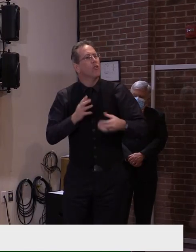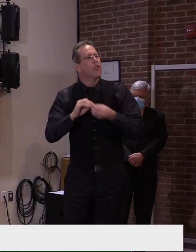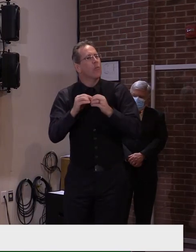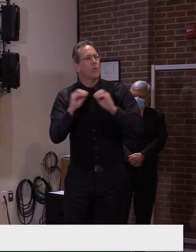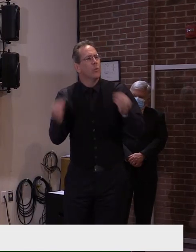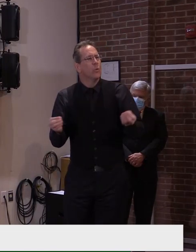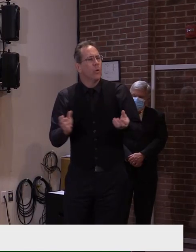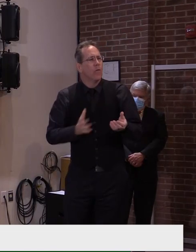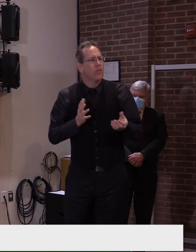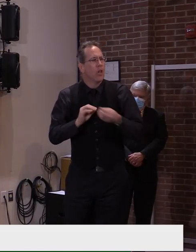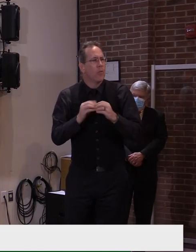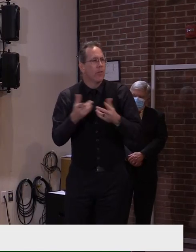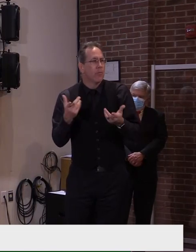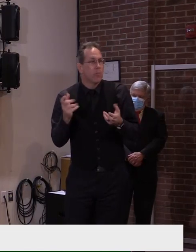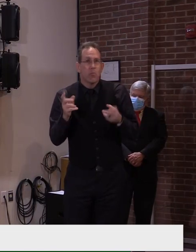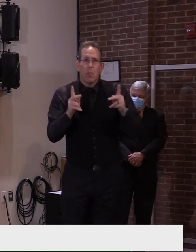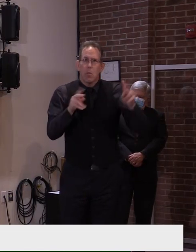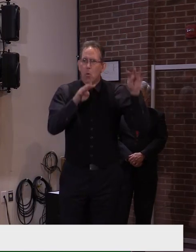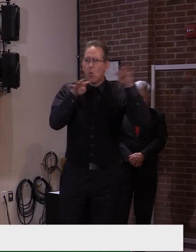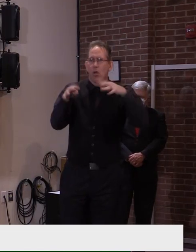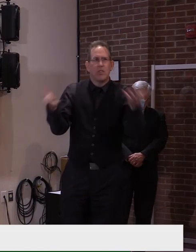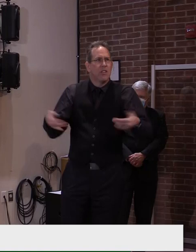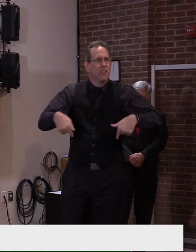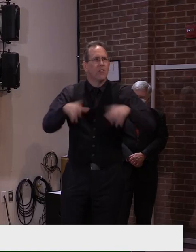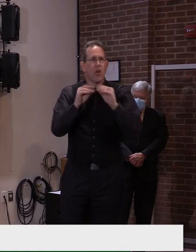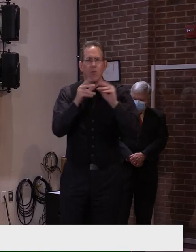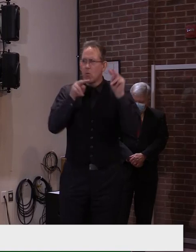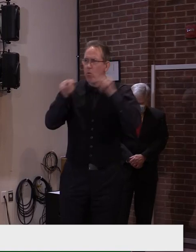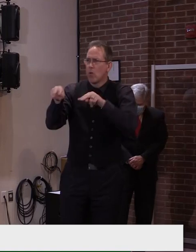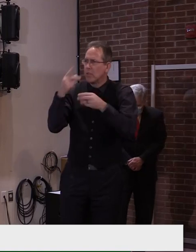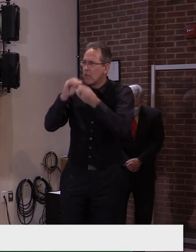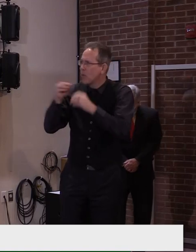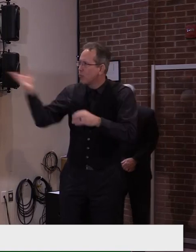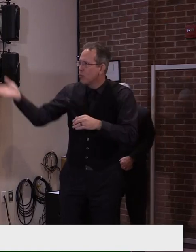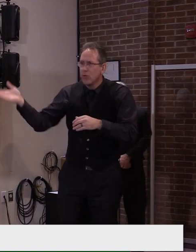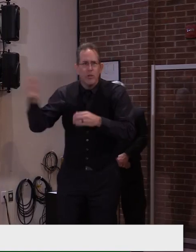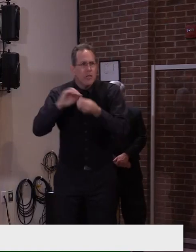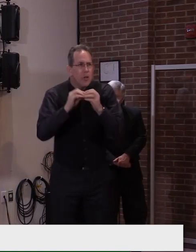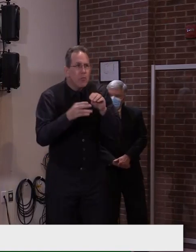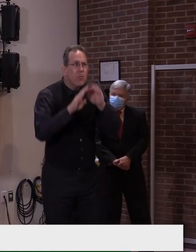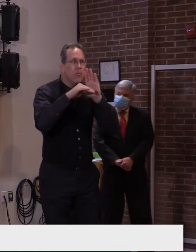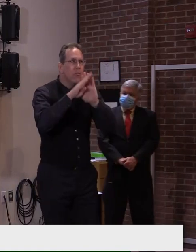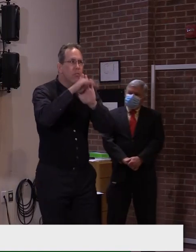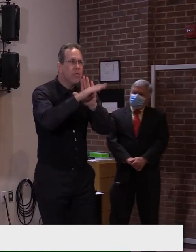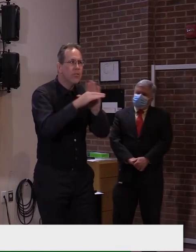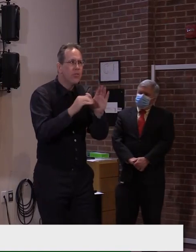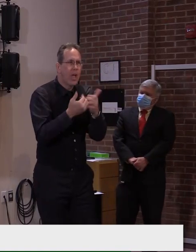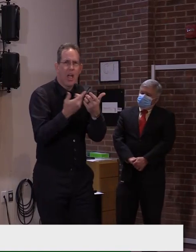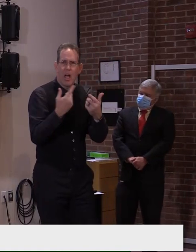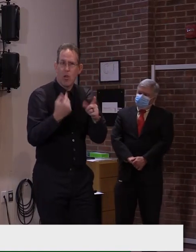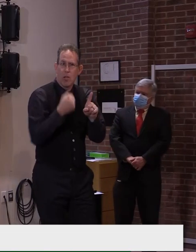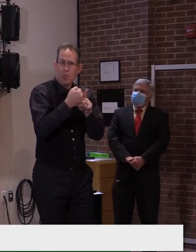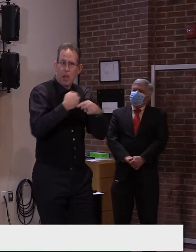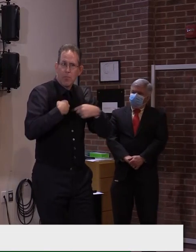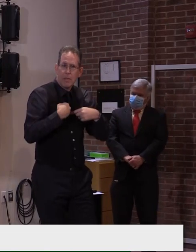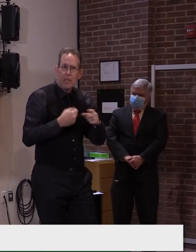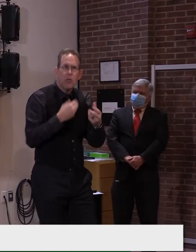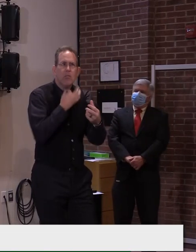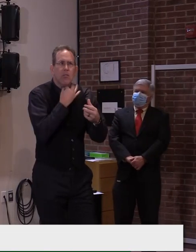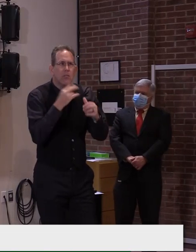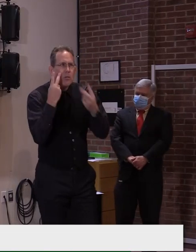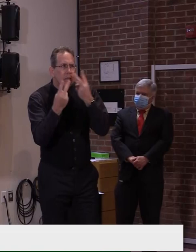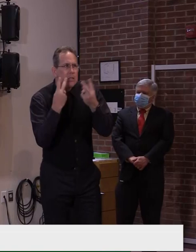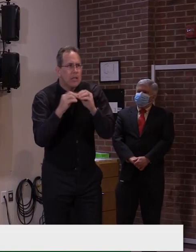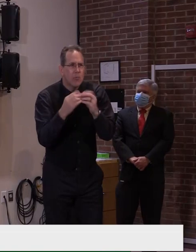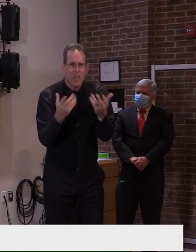look at the data every day. They make decisions about it, where it is in the state. is there going to come a time when you're just not